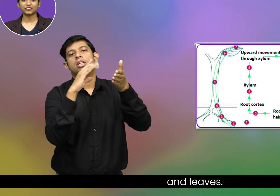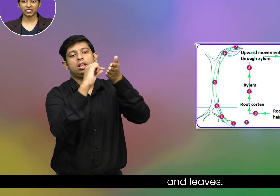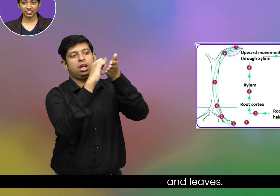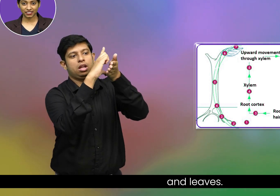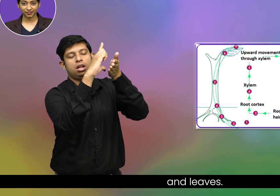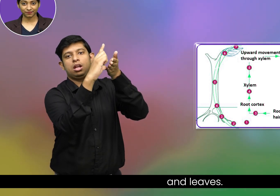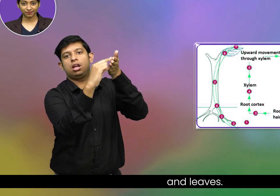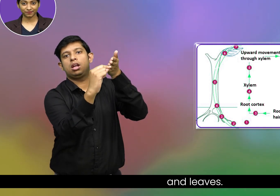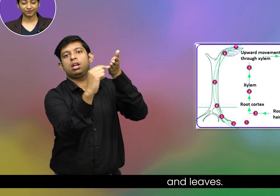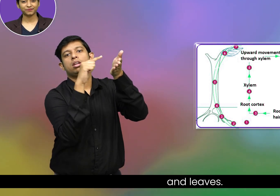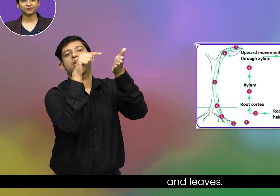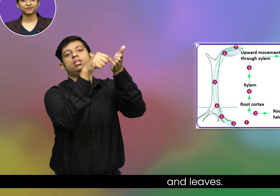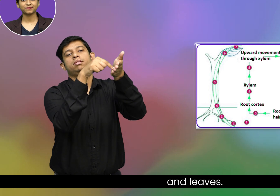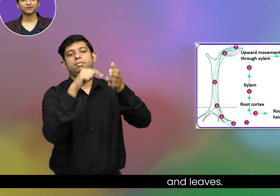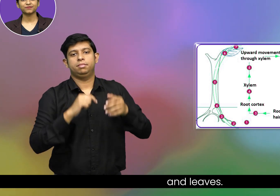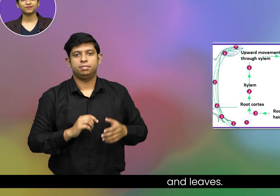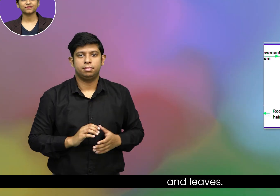and leaves.